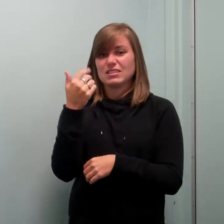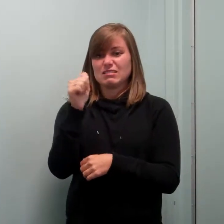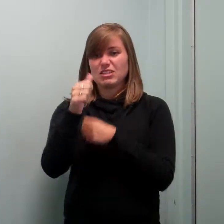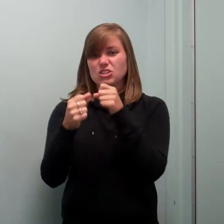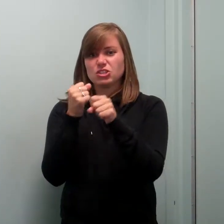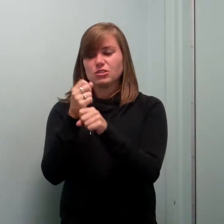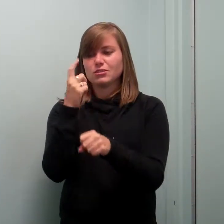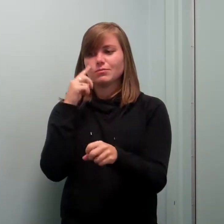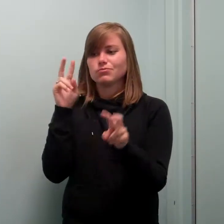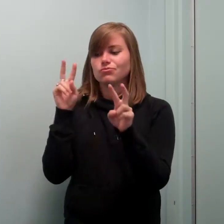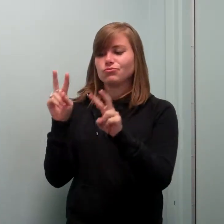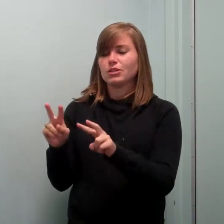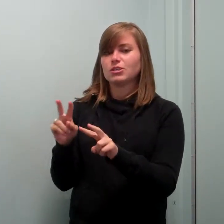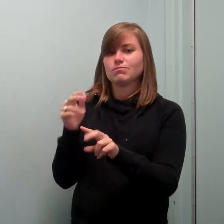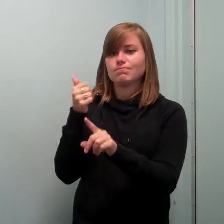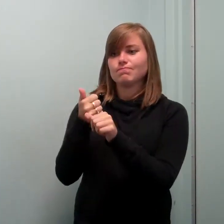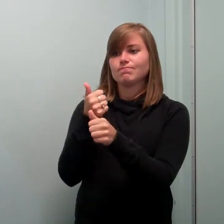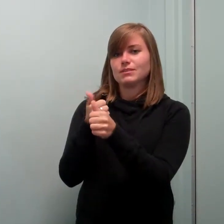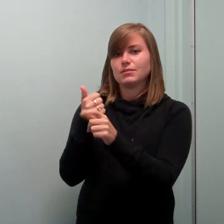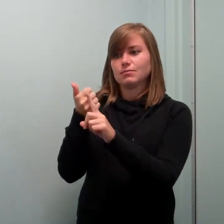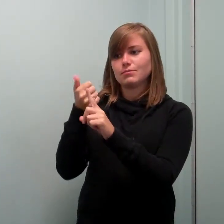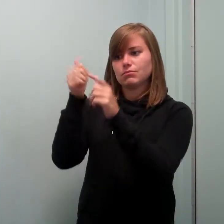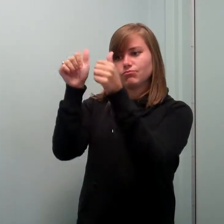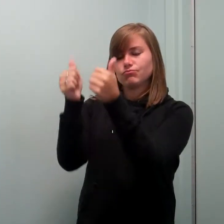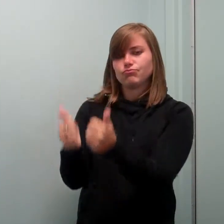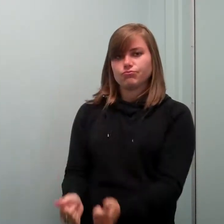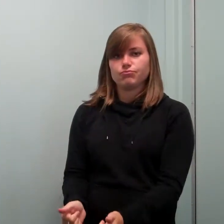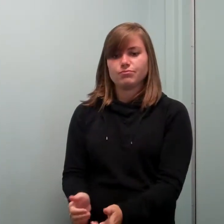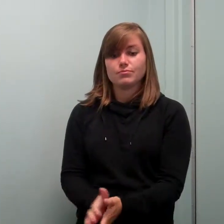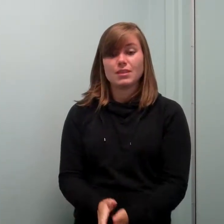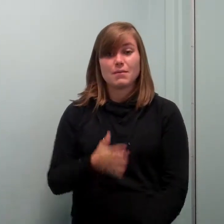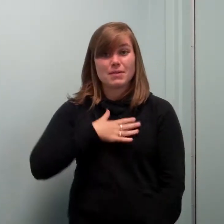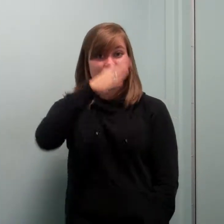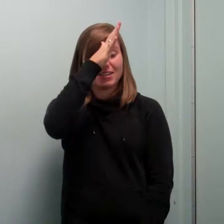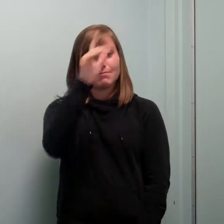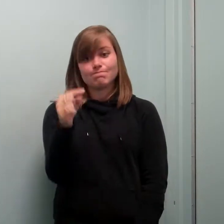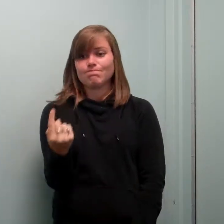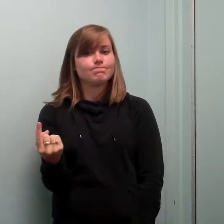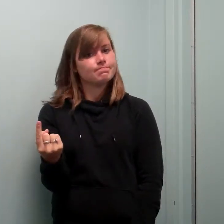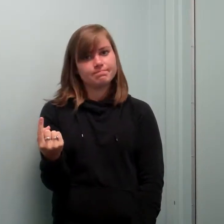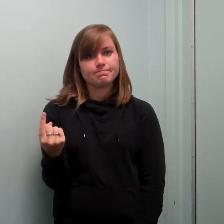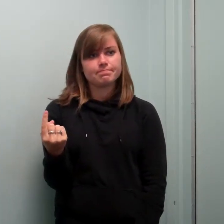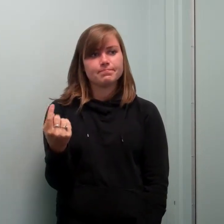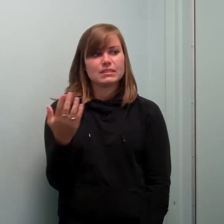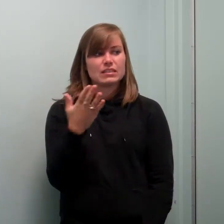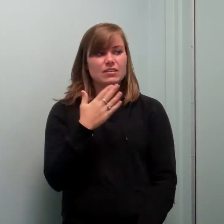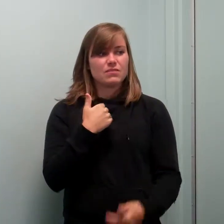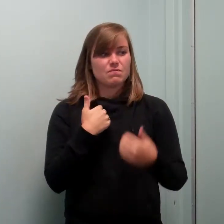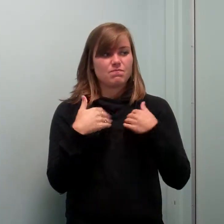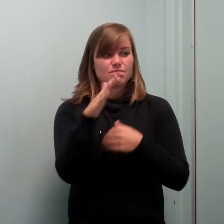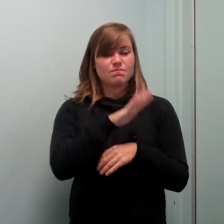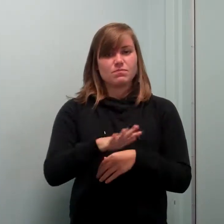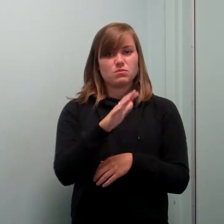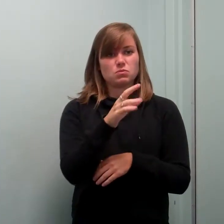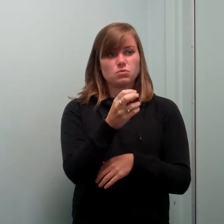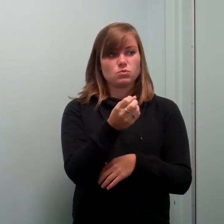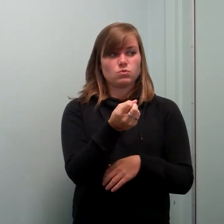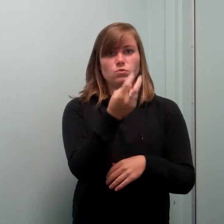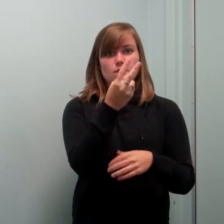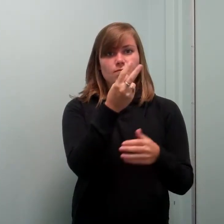not alone. There's about 35 million people globally living with some kind of dementia. And by